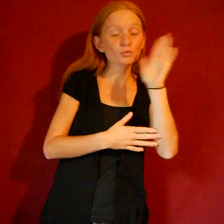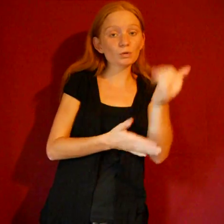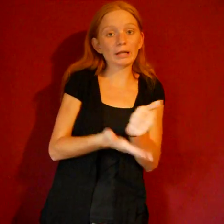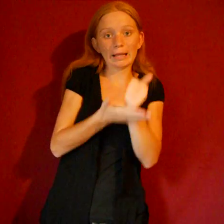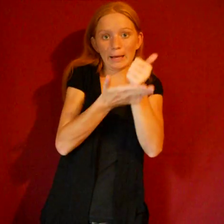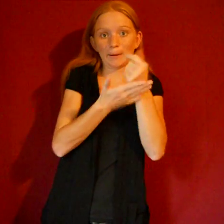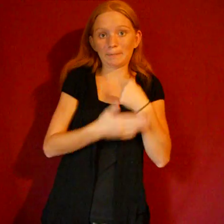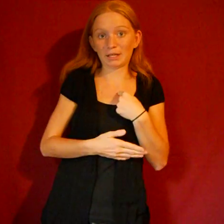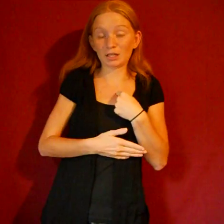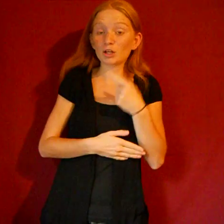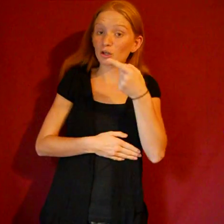doing that?